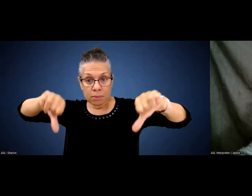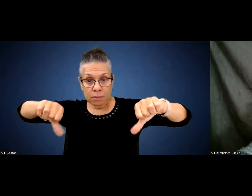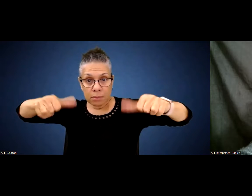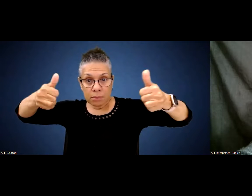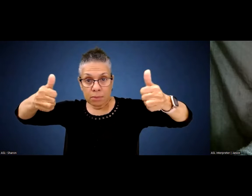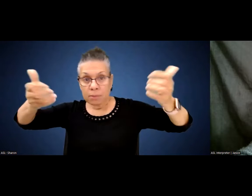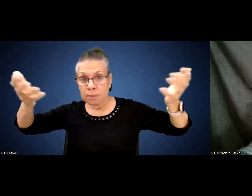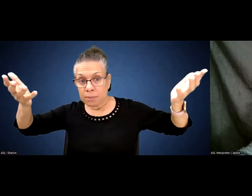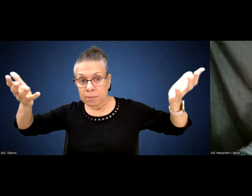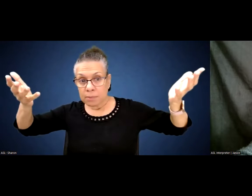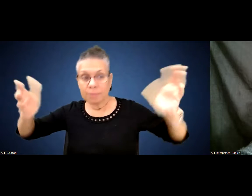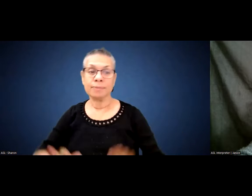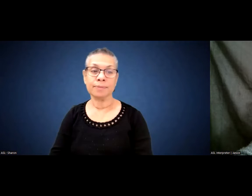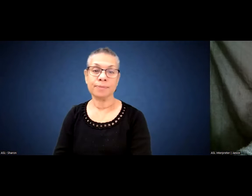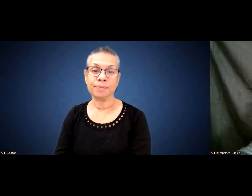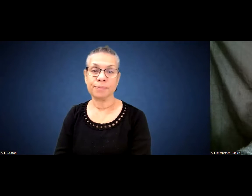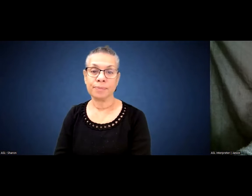Unless folks, okay.